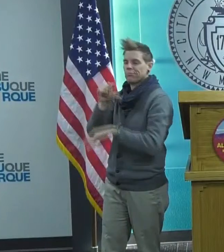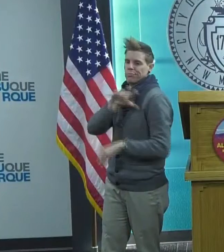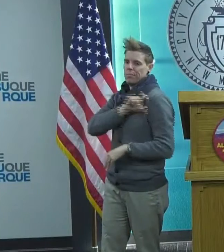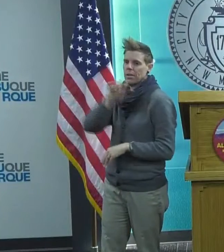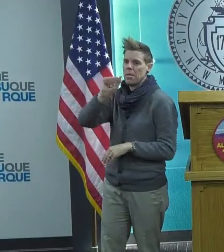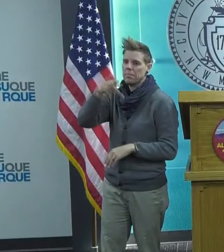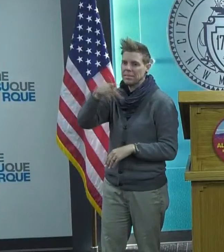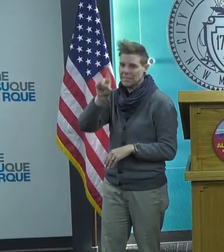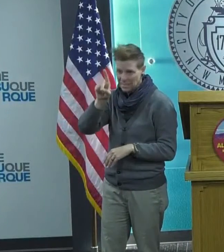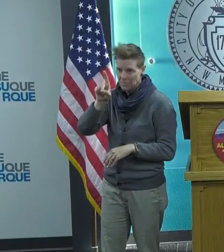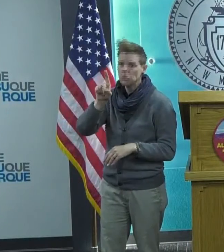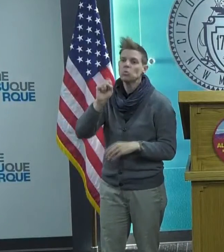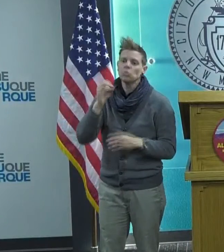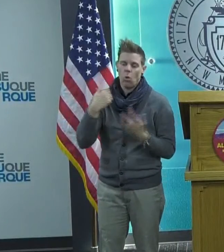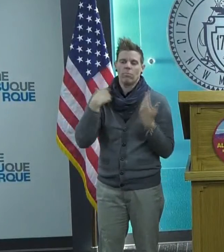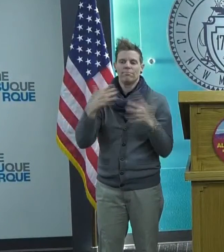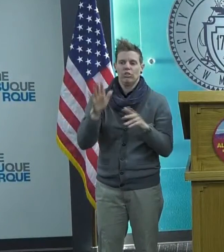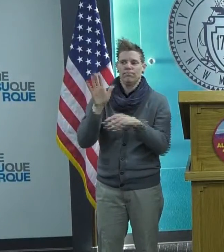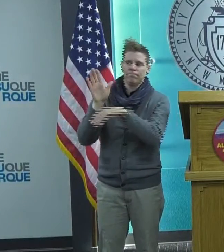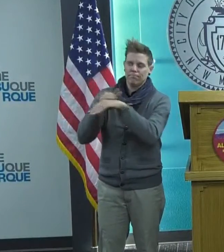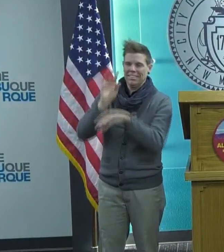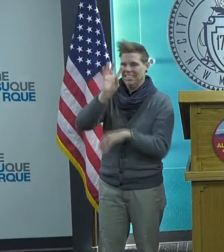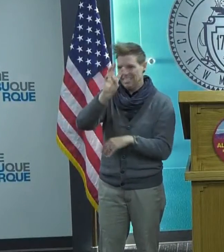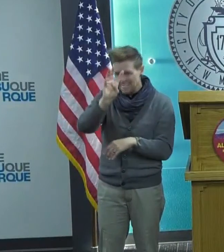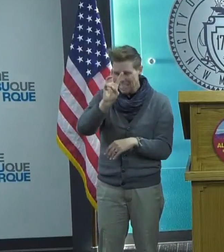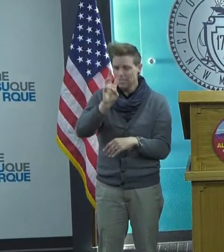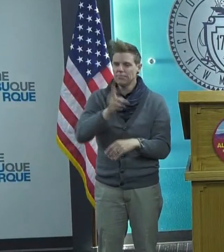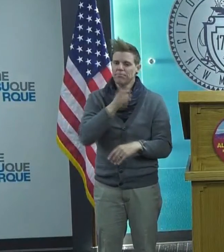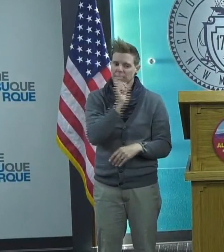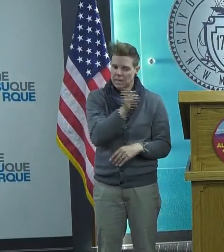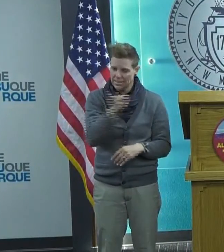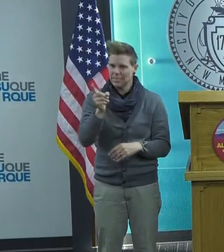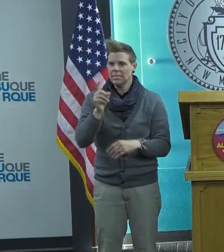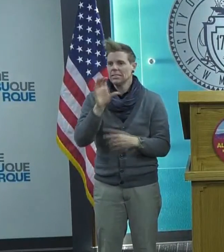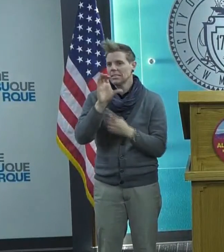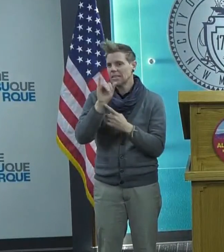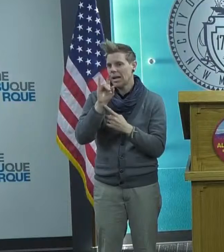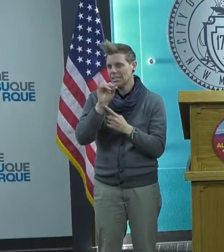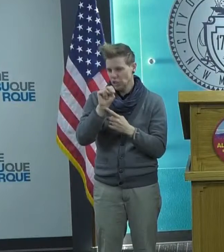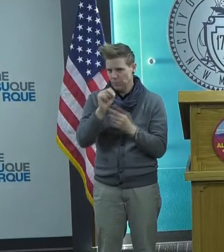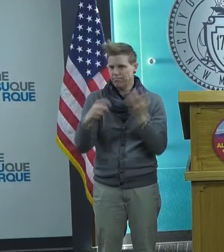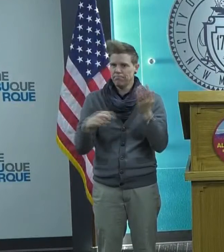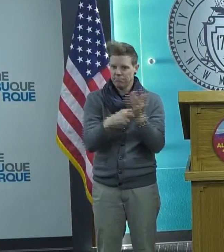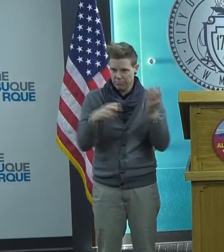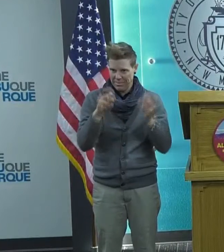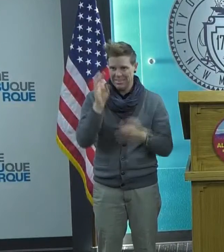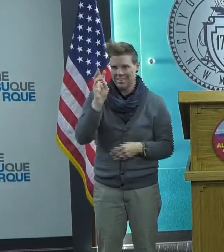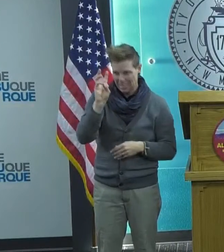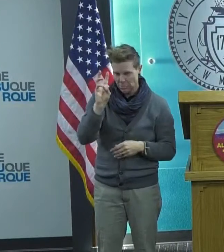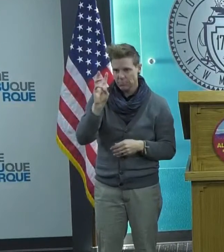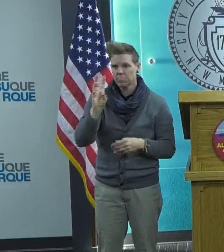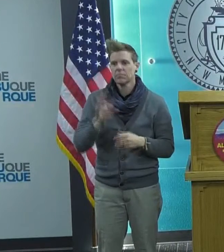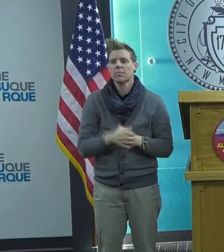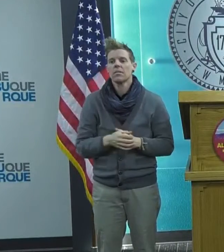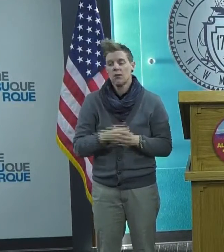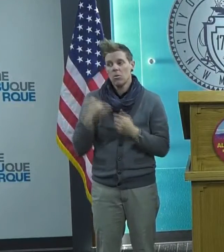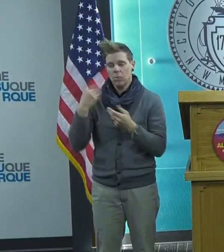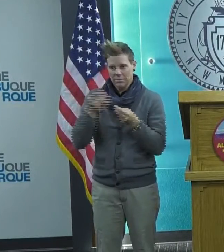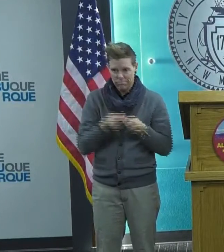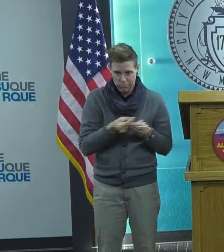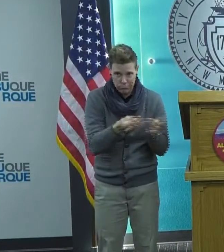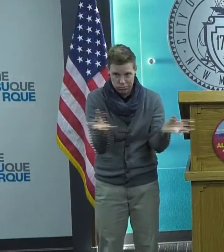notice of violation as well, and there were several hundred violations. And those were all handed out again in accordance